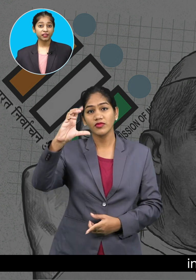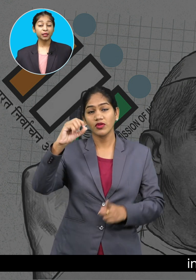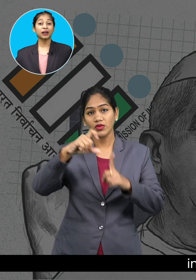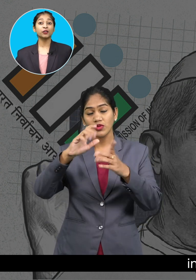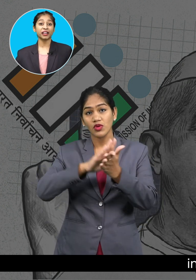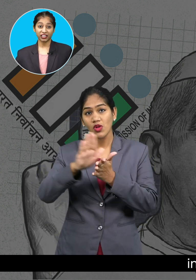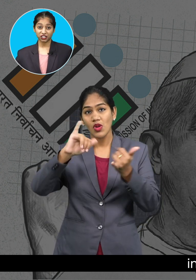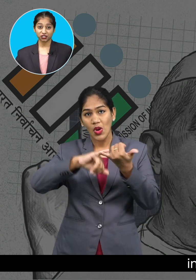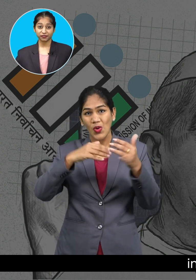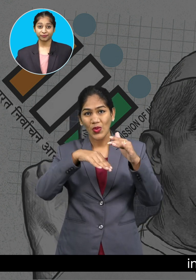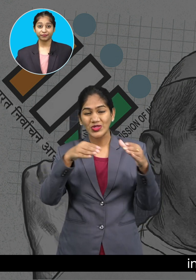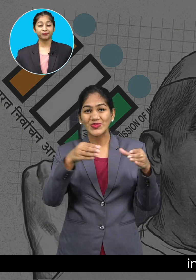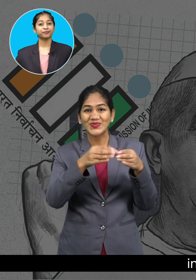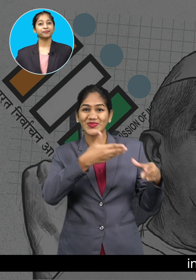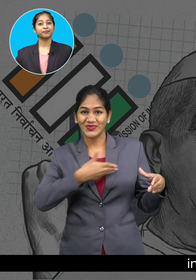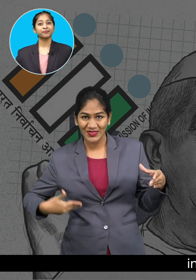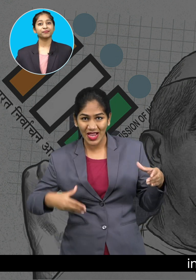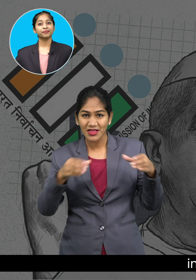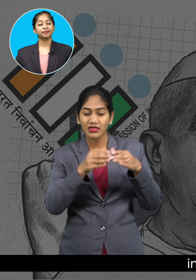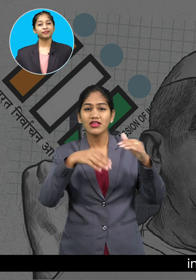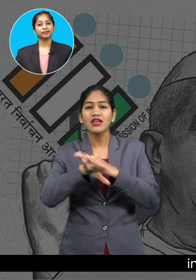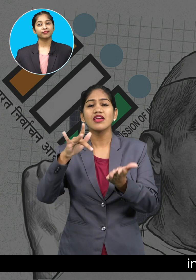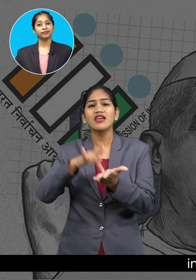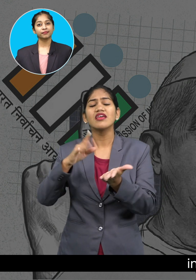Lots in Madhya Pradesh,